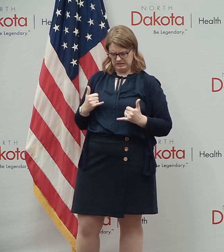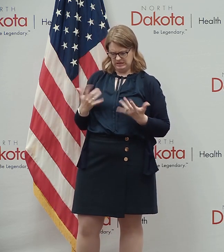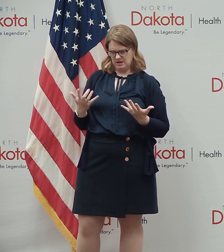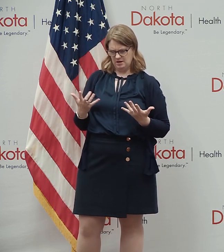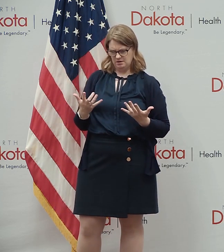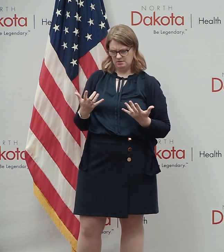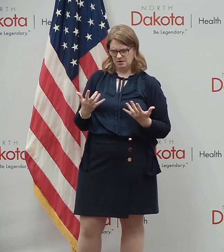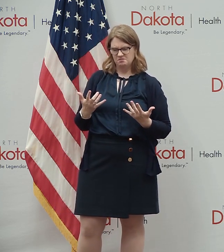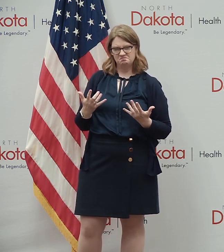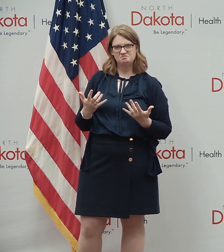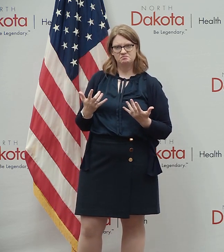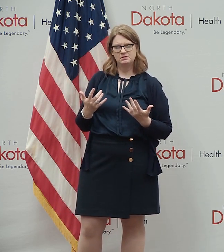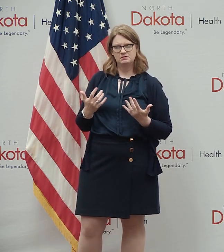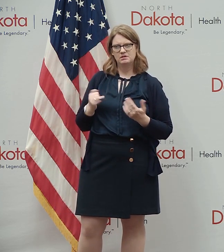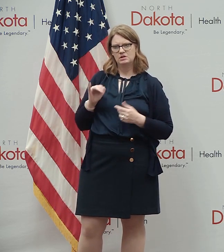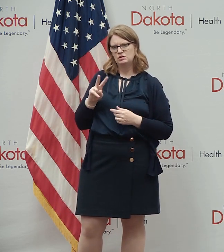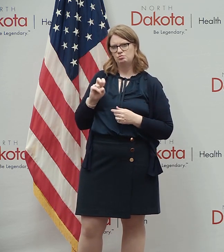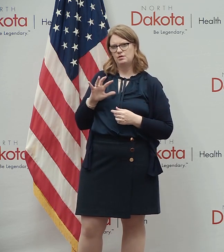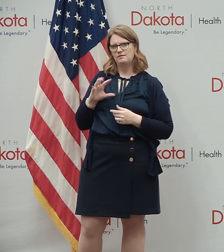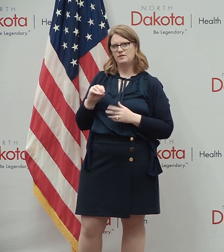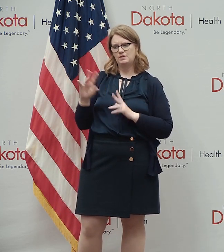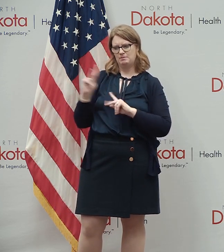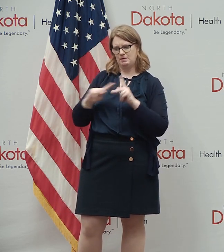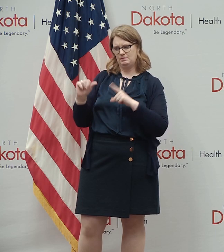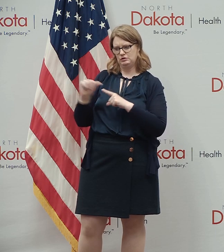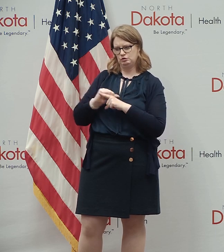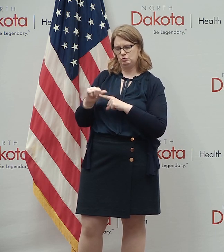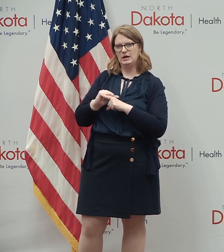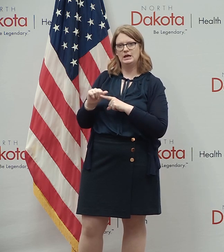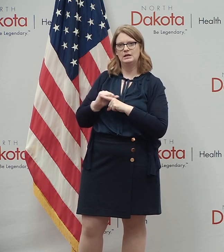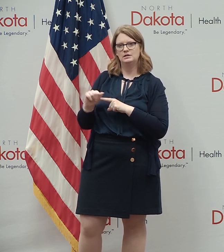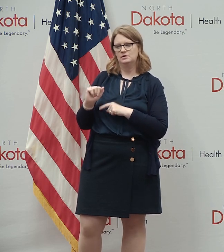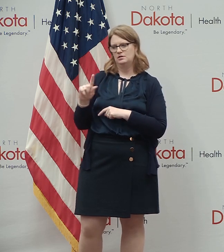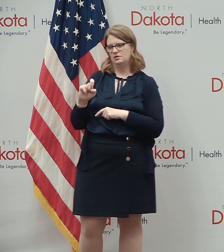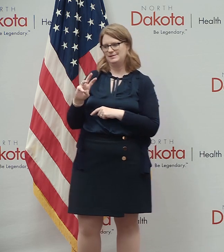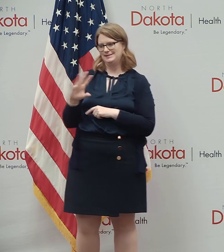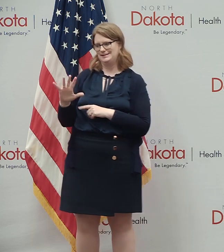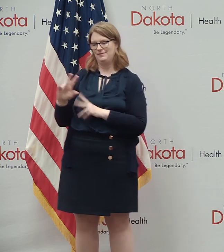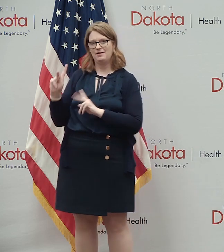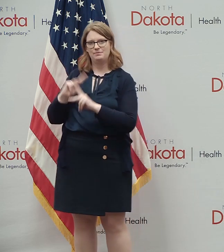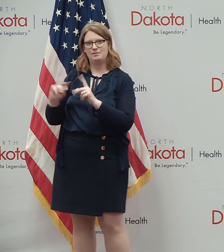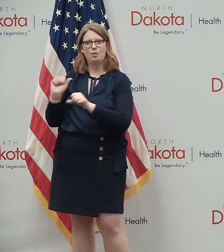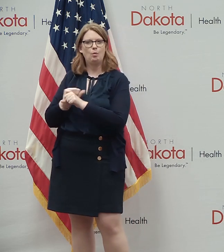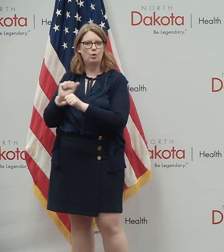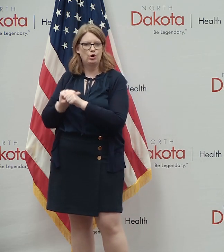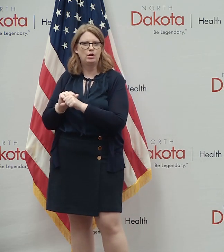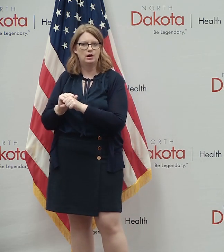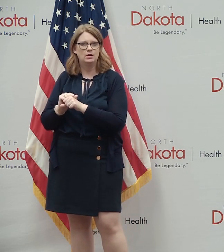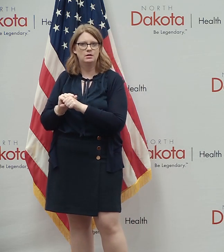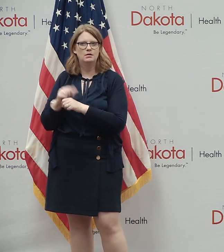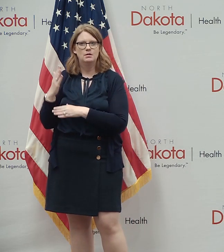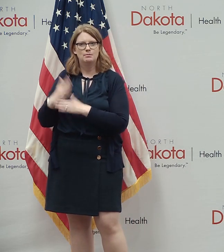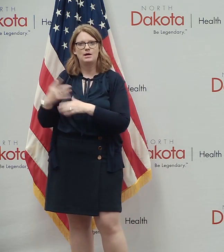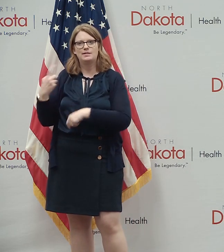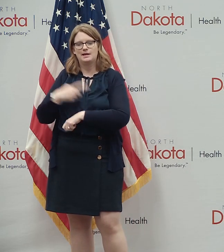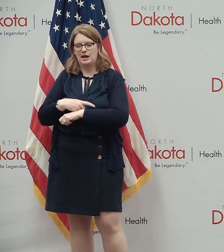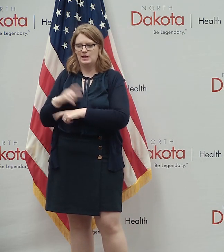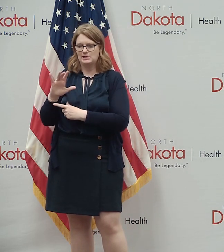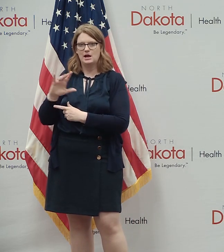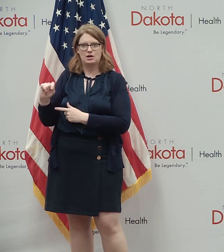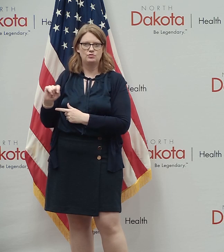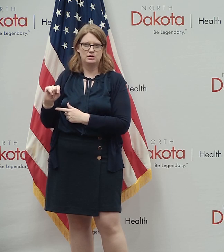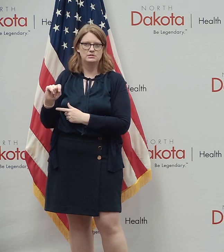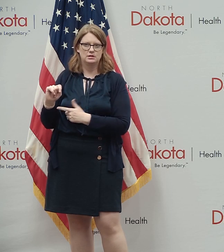now we've got capacity, we've got about 250 people trained, there's about 165 people that are working at least part of their day as a contact